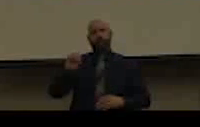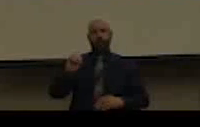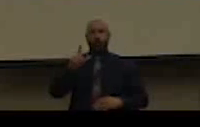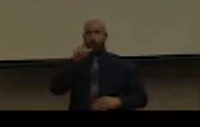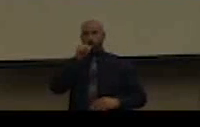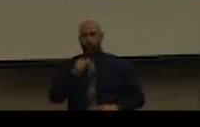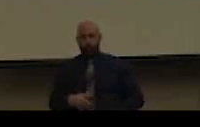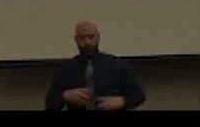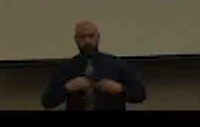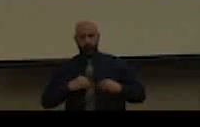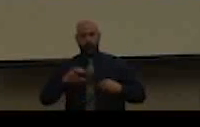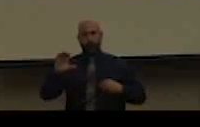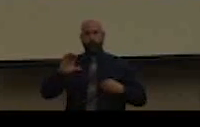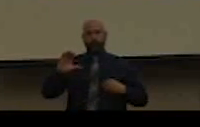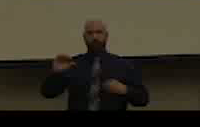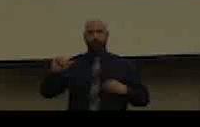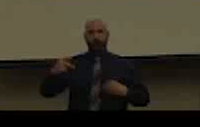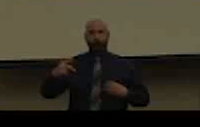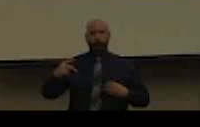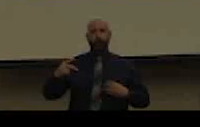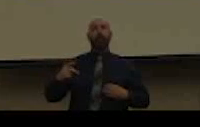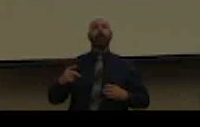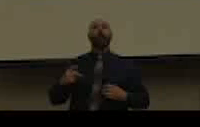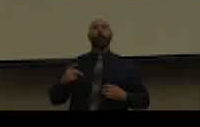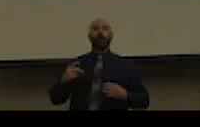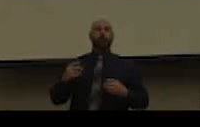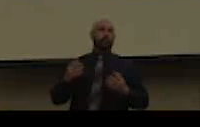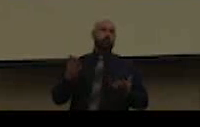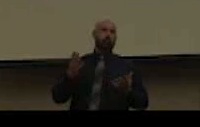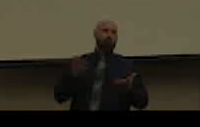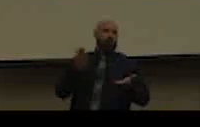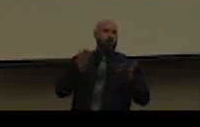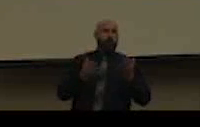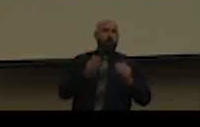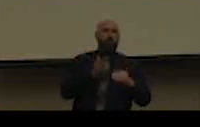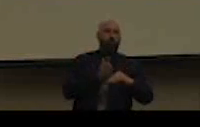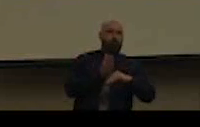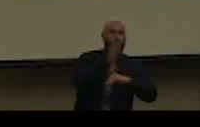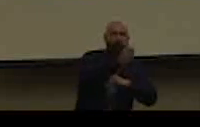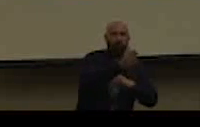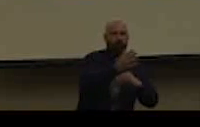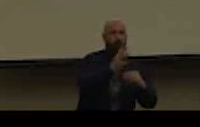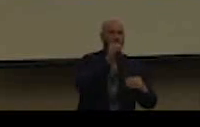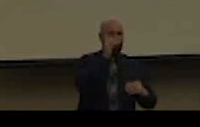probably thousands additional beyond that that don't, but the number that we interact with is quite small. We're working on that.